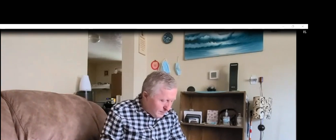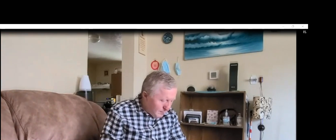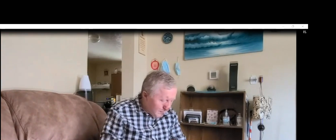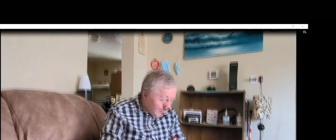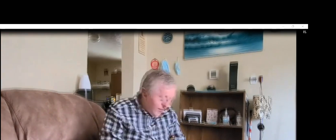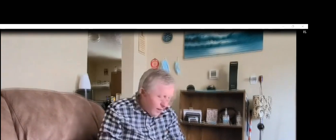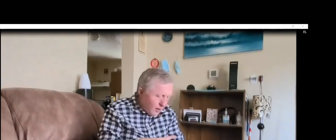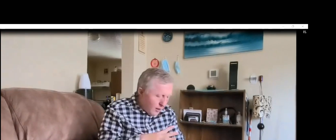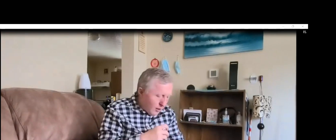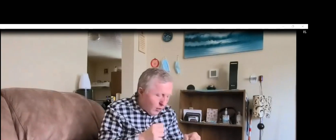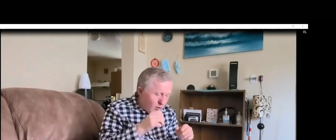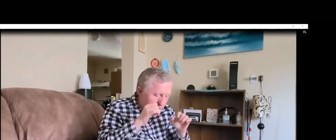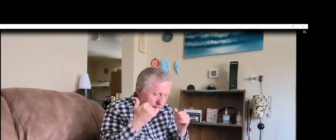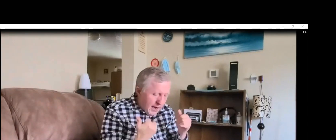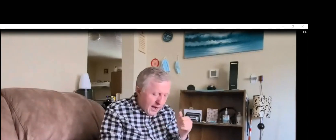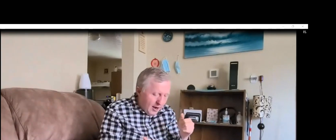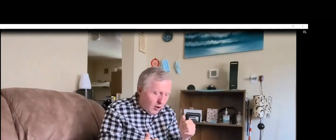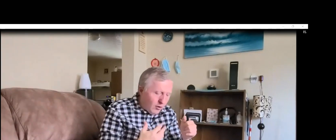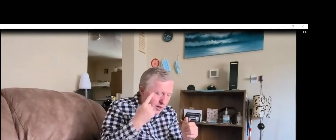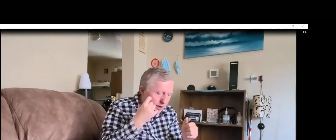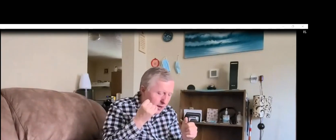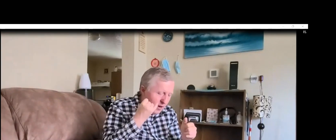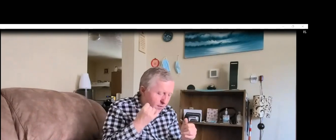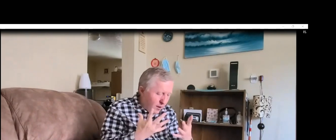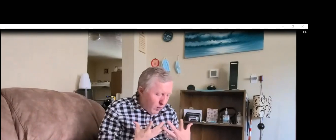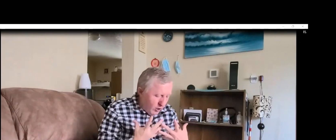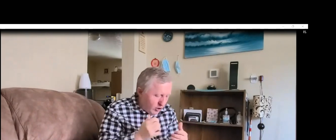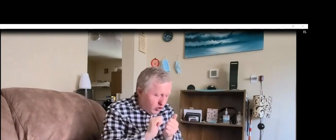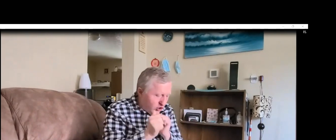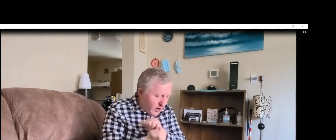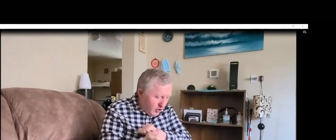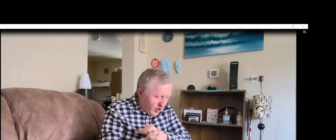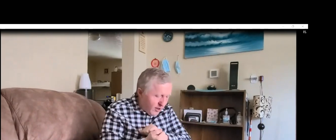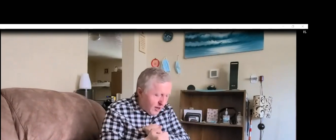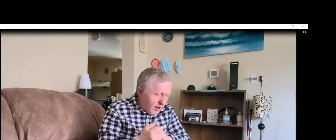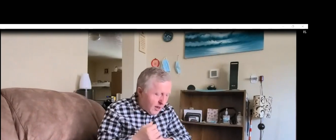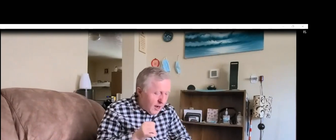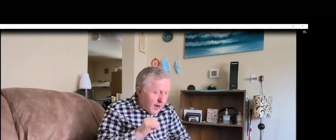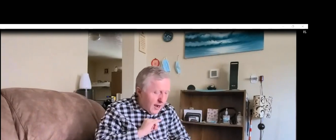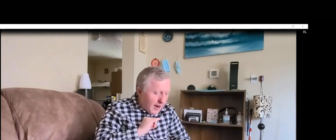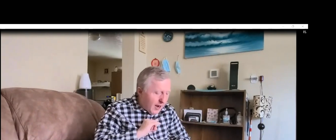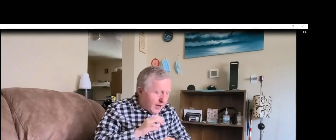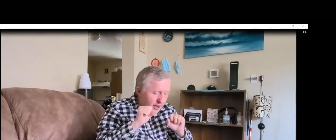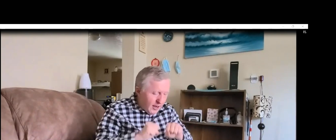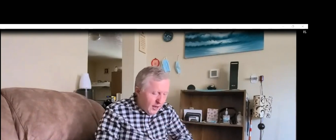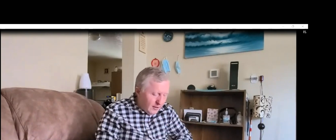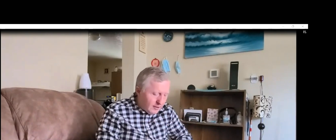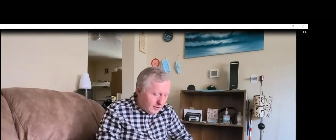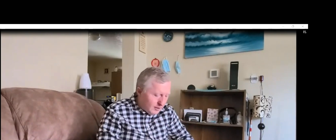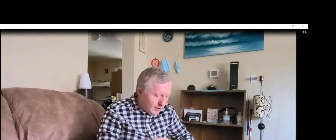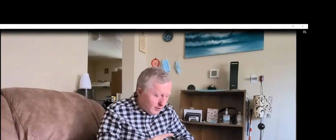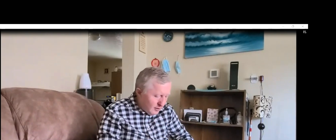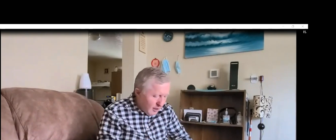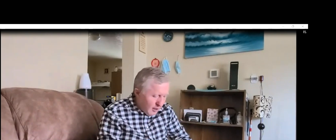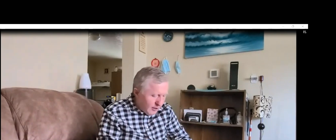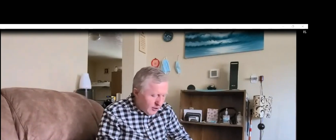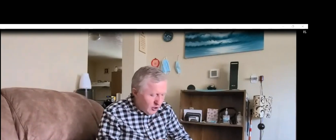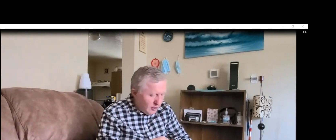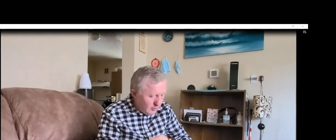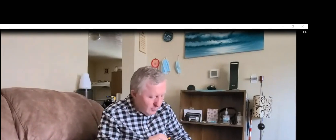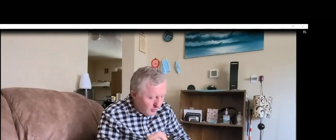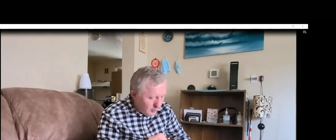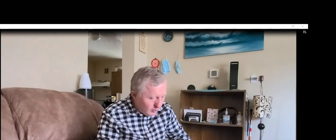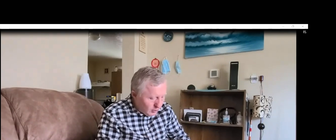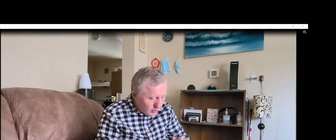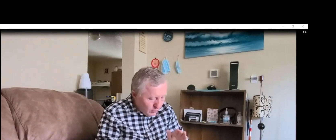Thank you. So now, if I want to change it, I can. I could